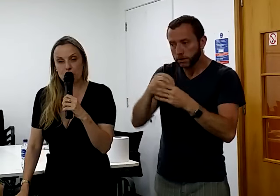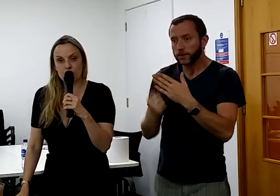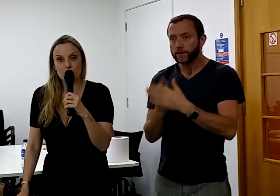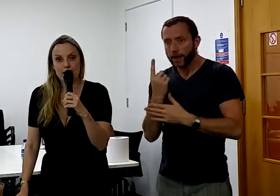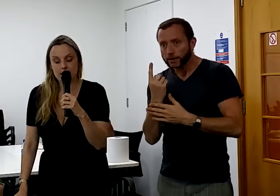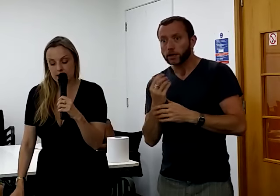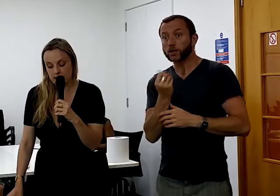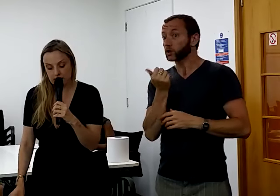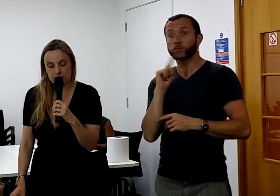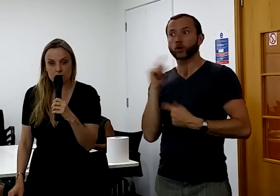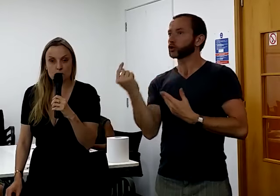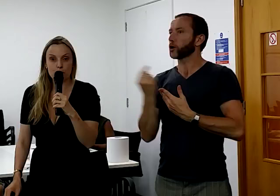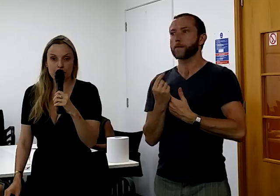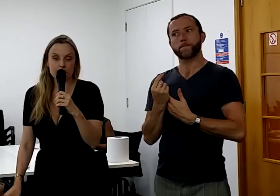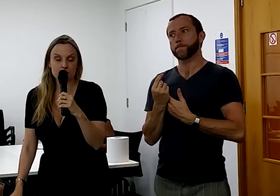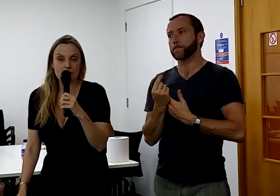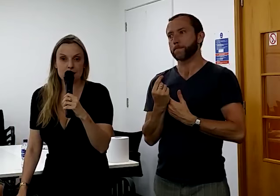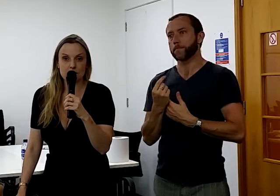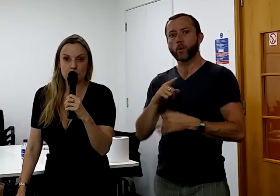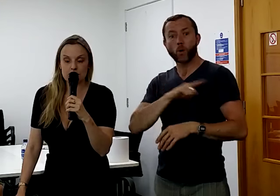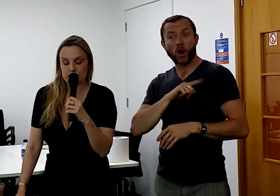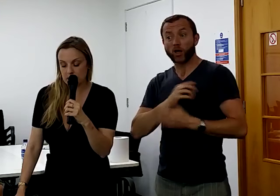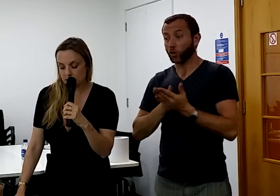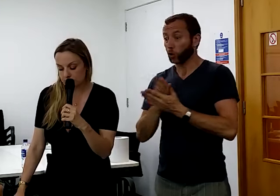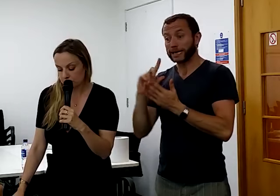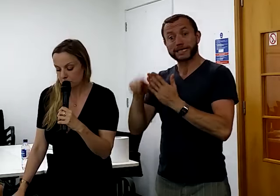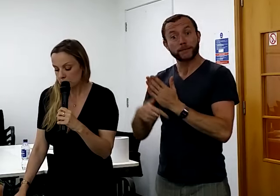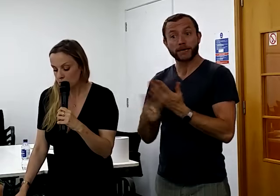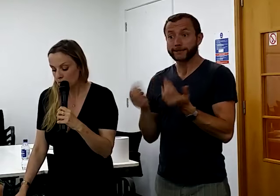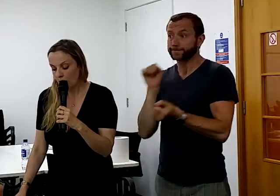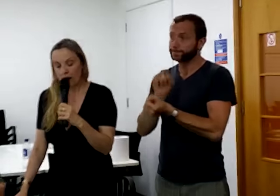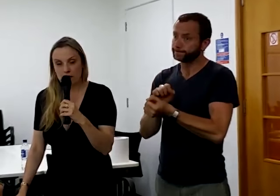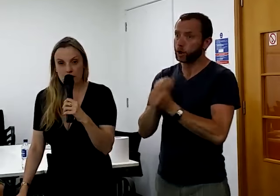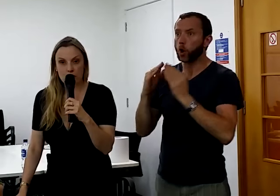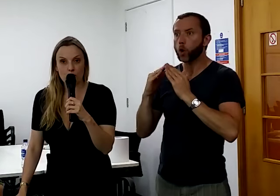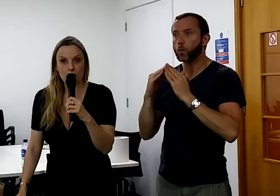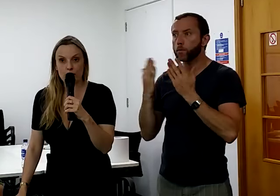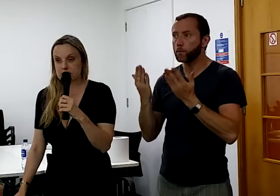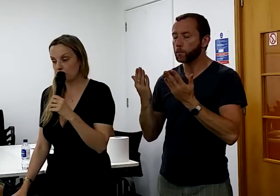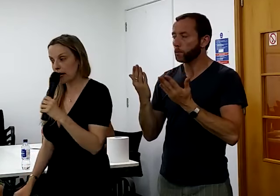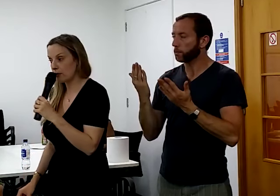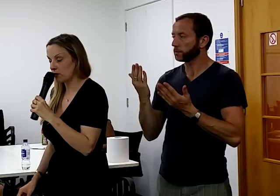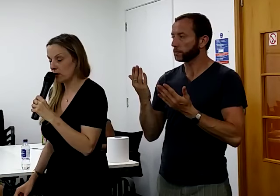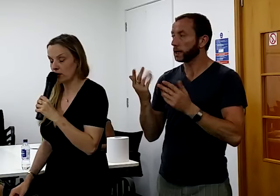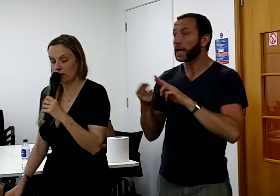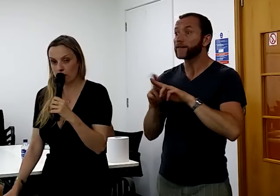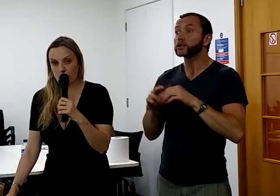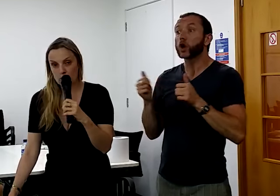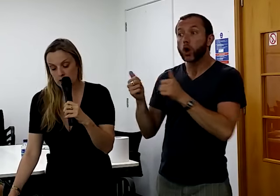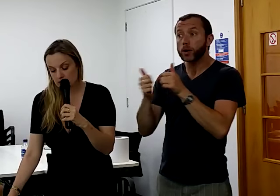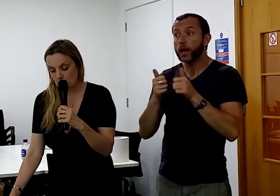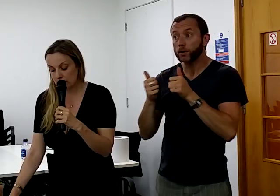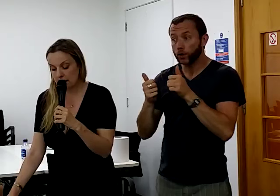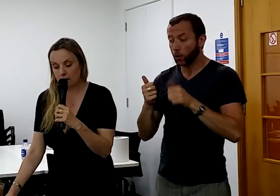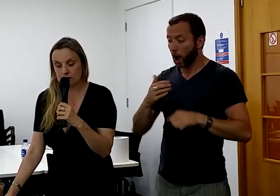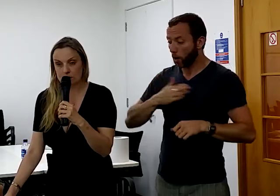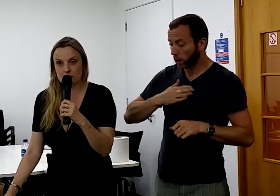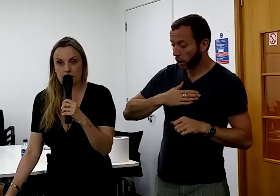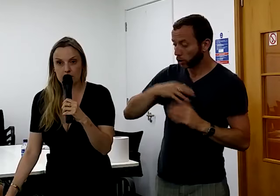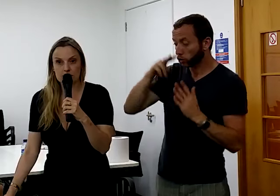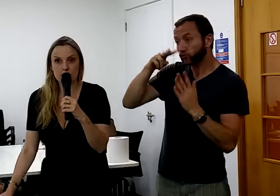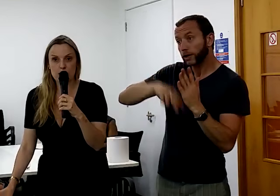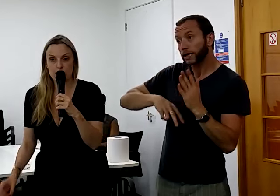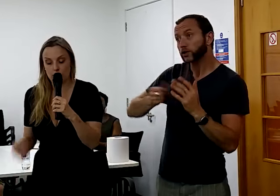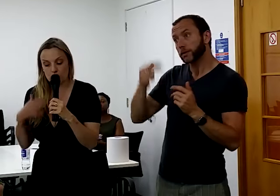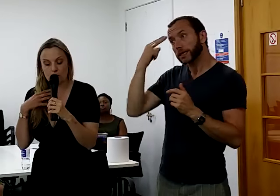And some people couldn't make it here because of their disability. And therefore, if it's okay with you, I would like to read out